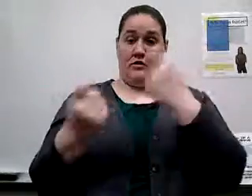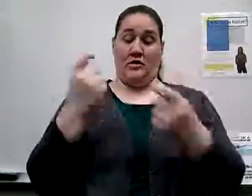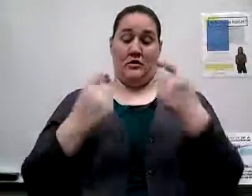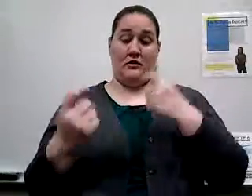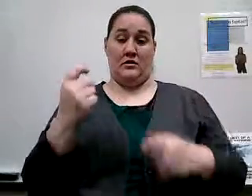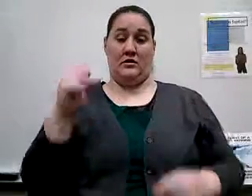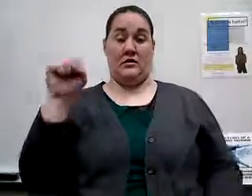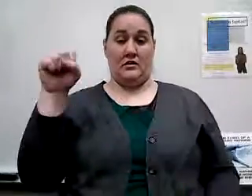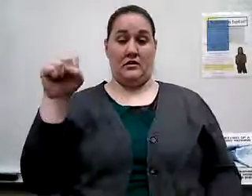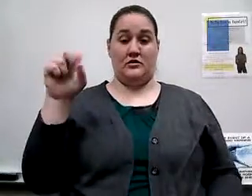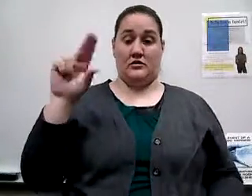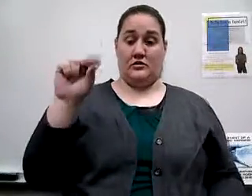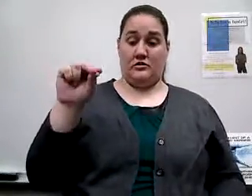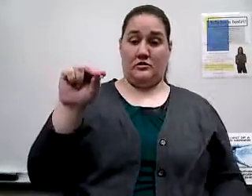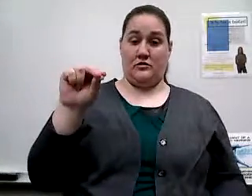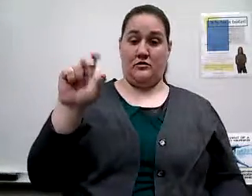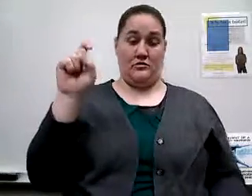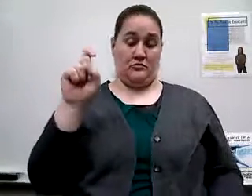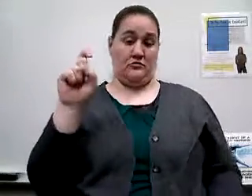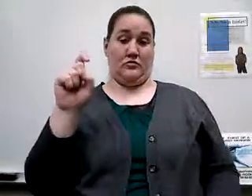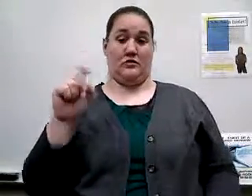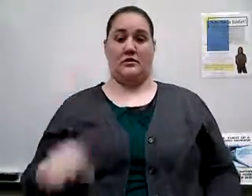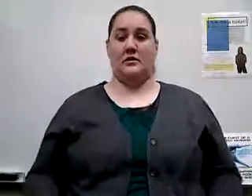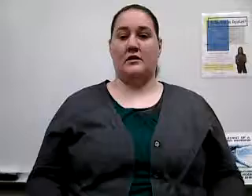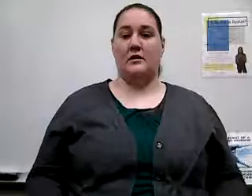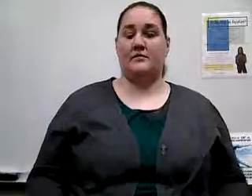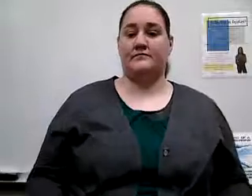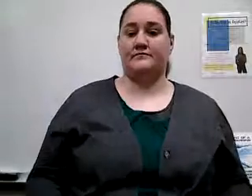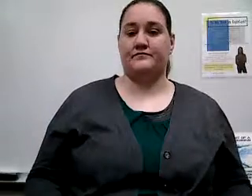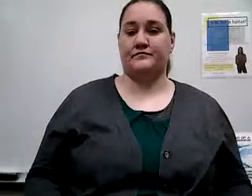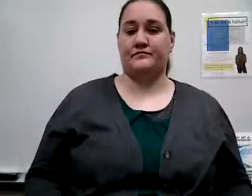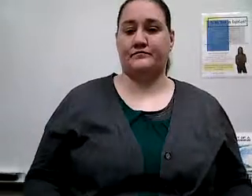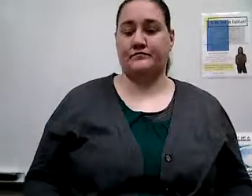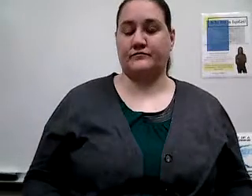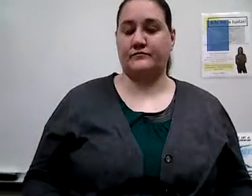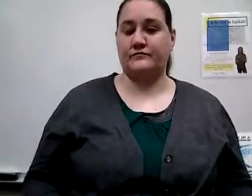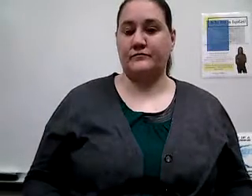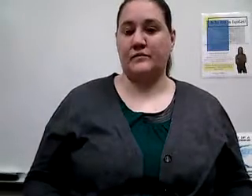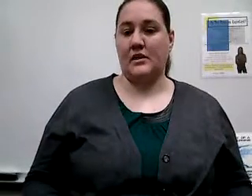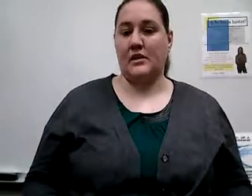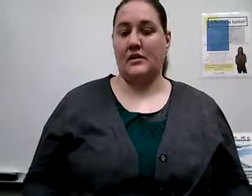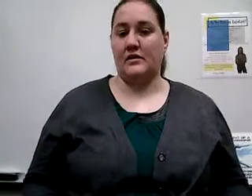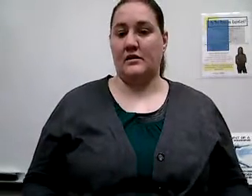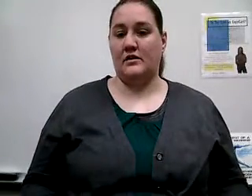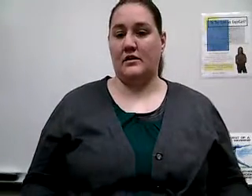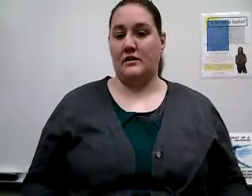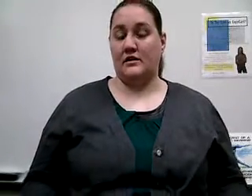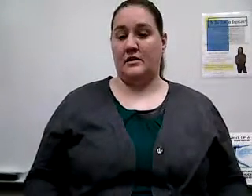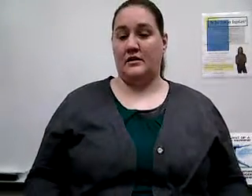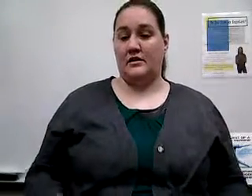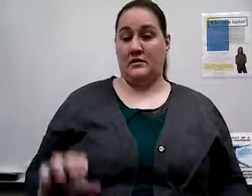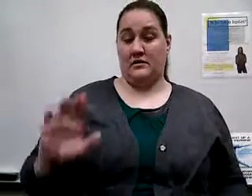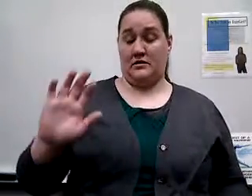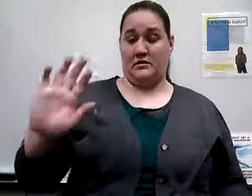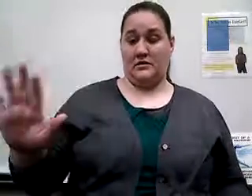45 minutes, and they asked me questions. Mr. Kenoyer, no. Yes. Mr. Kenoyer, no. And I said, no. when they finally came up with the reason why